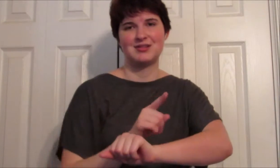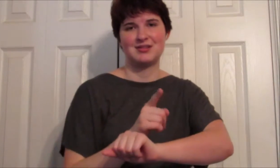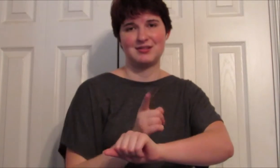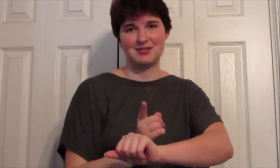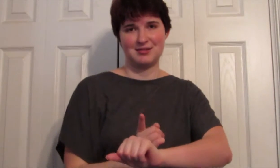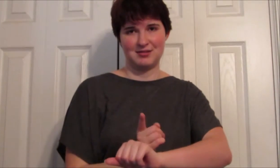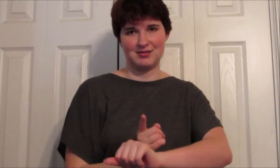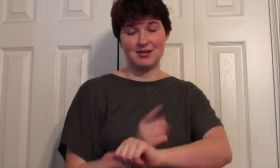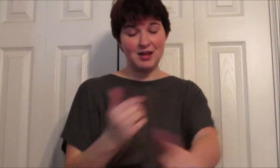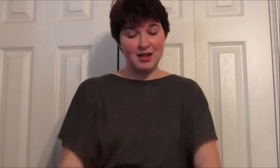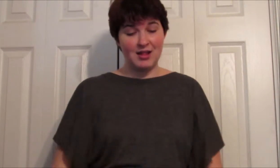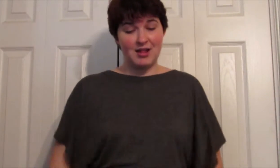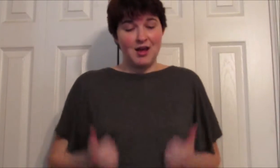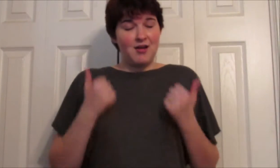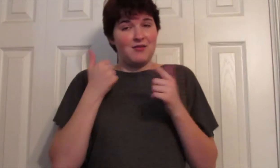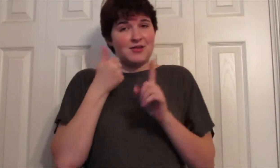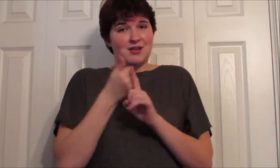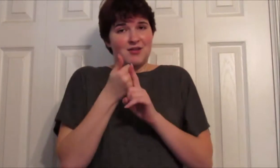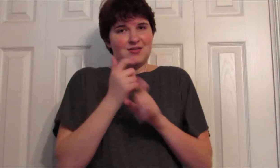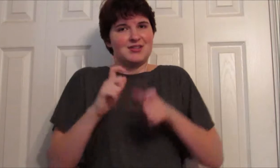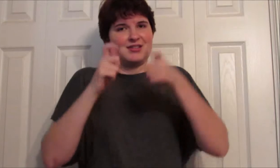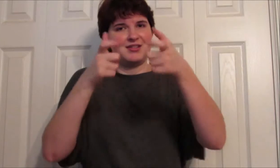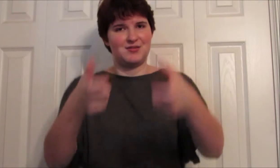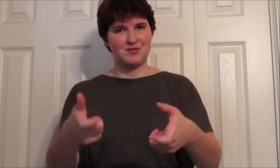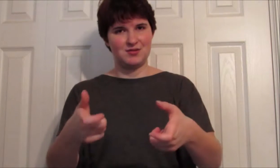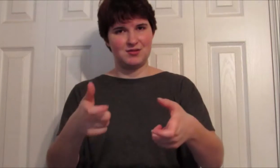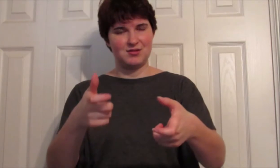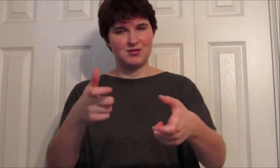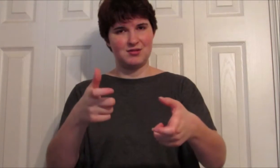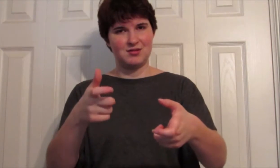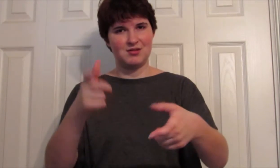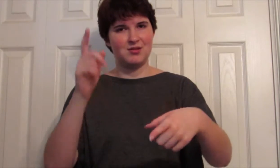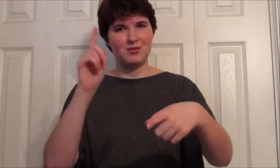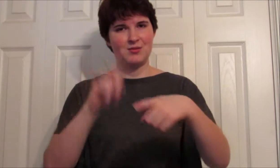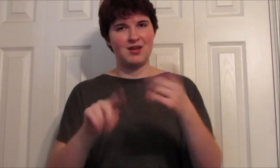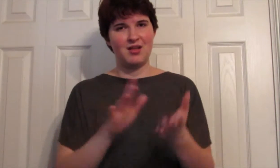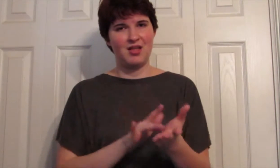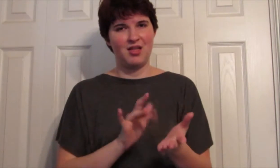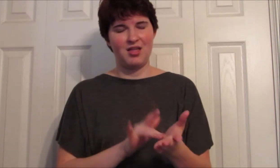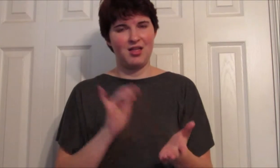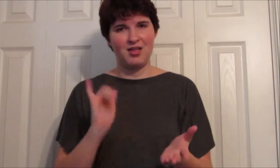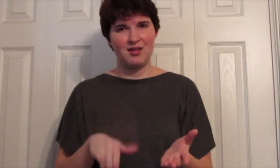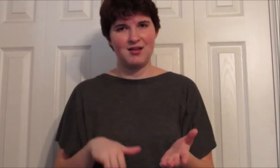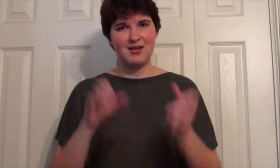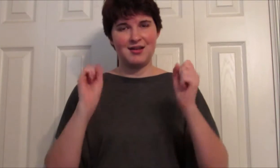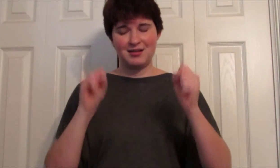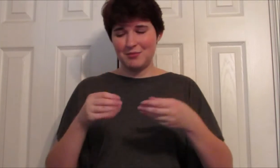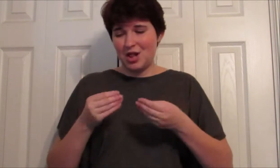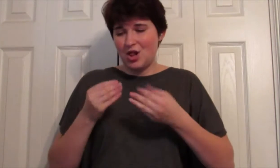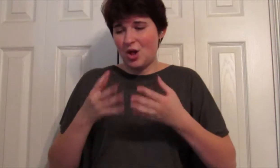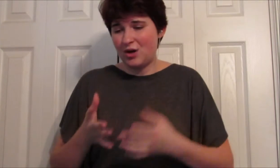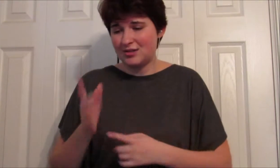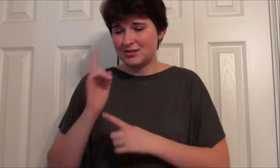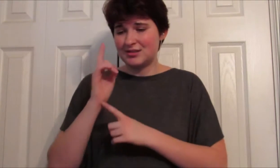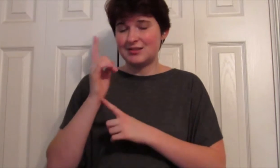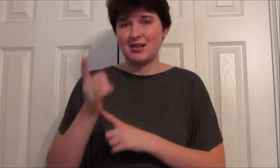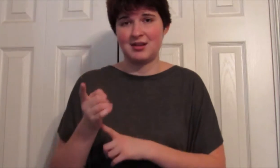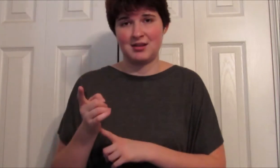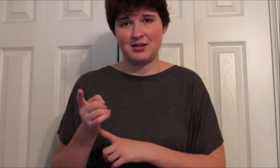Life is a gift. We cannot take it for granted. It can be lost in a second, and it is every